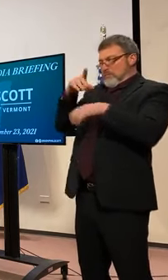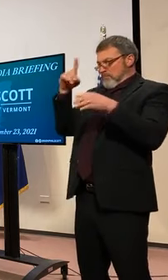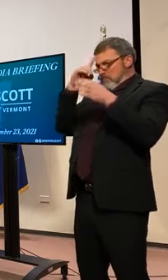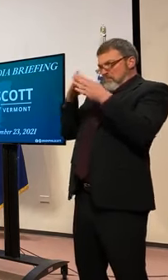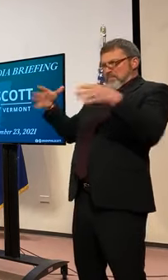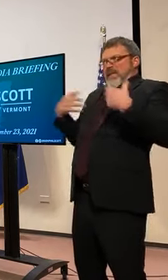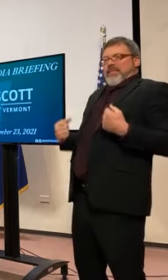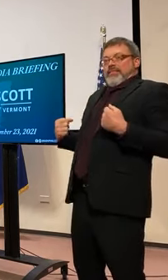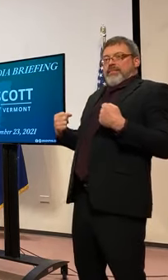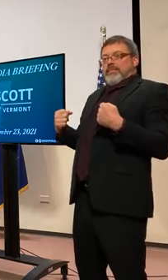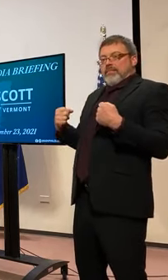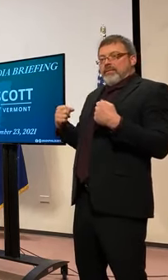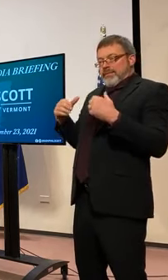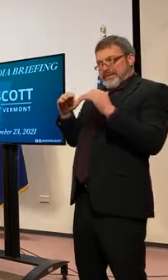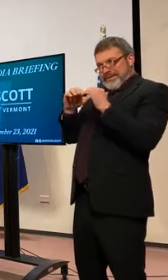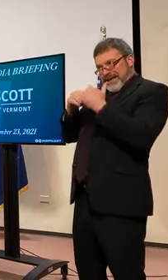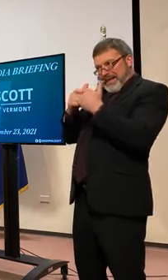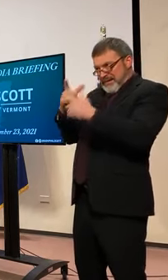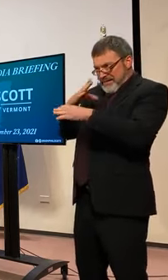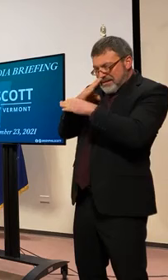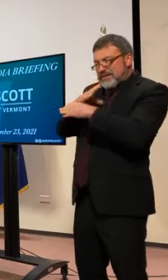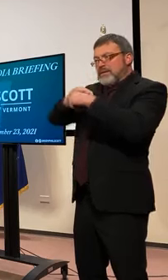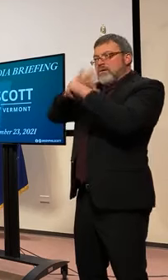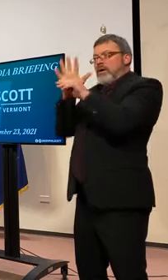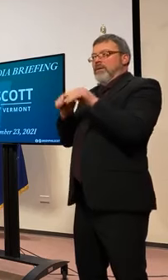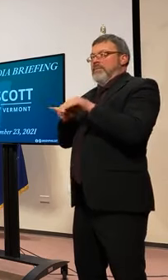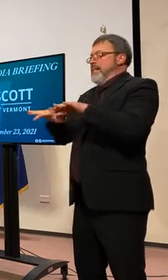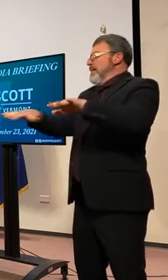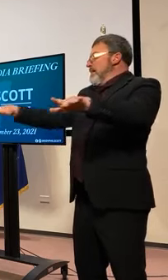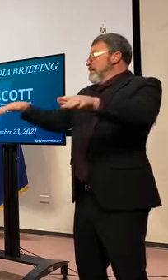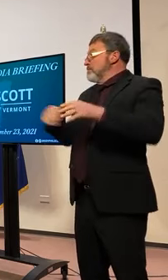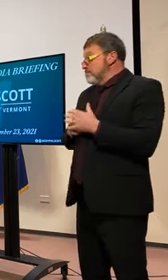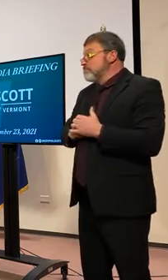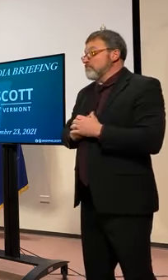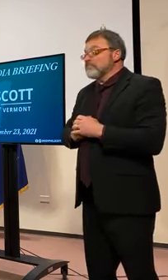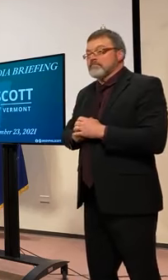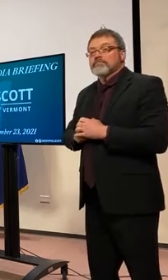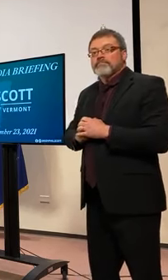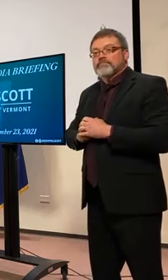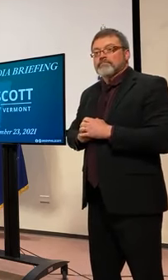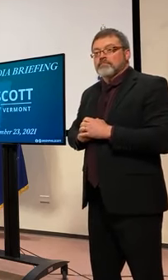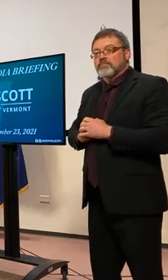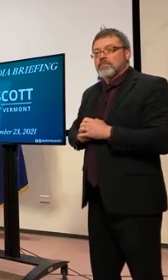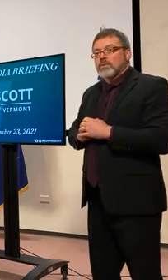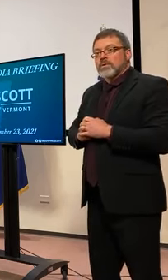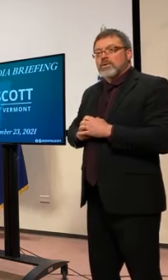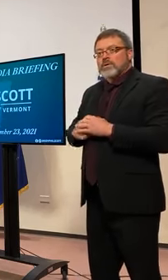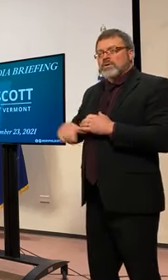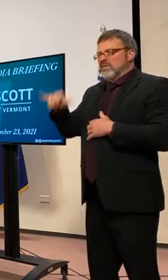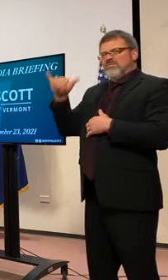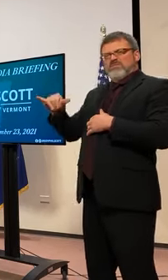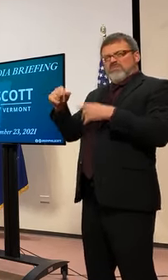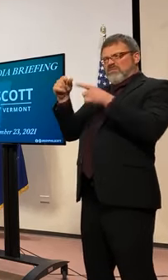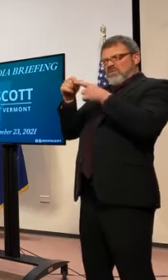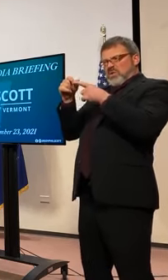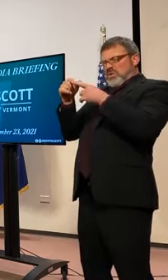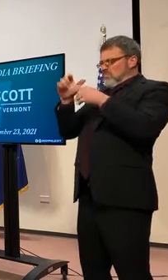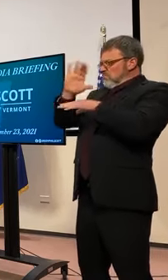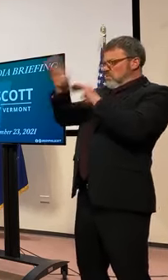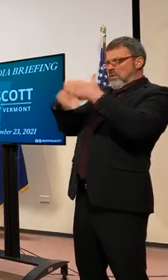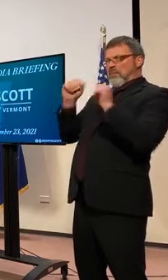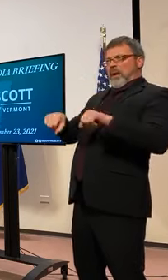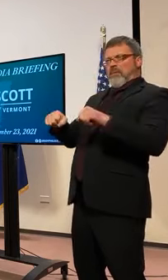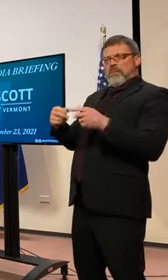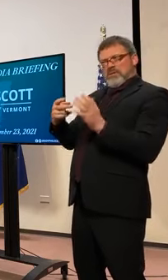spread. As a reminder, all measures means doing some of the things we did a year